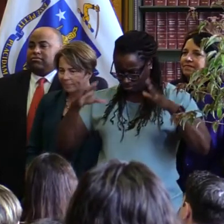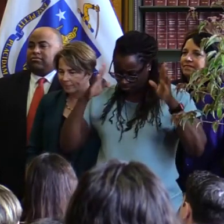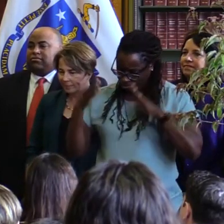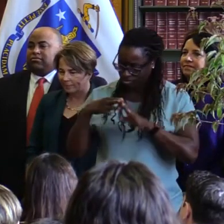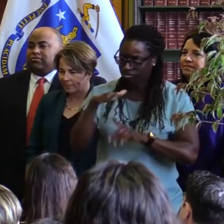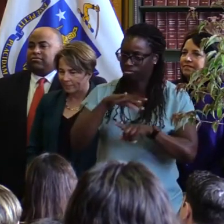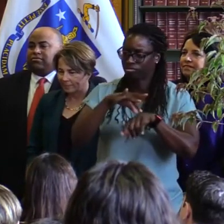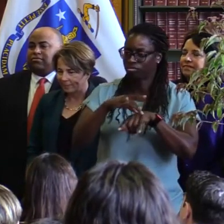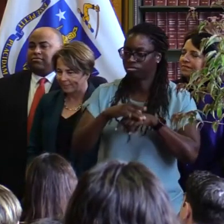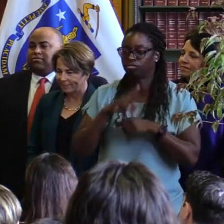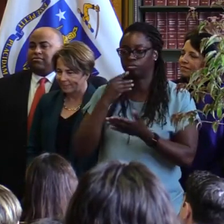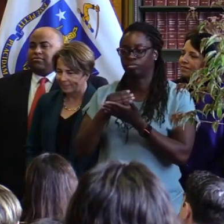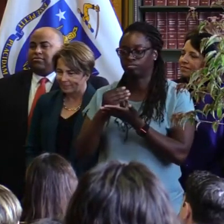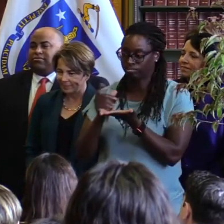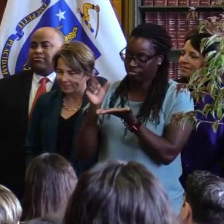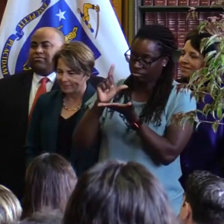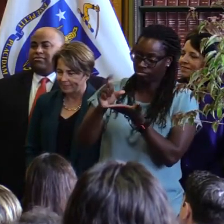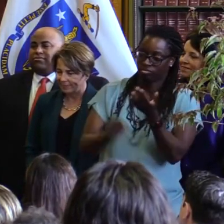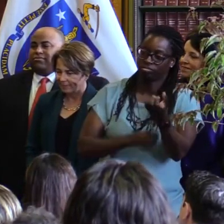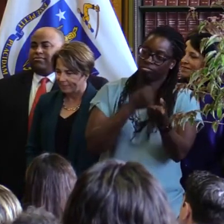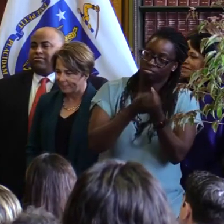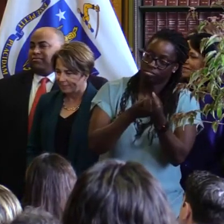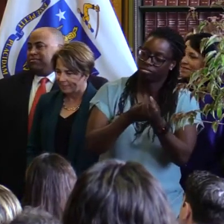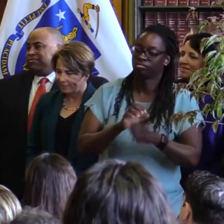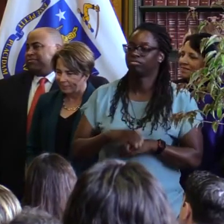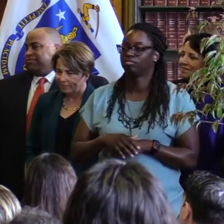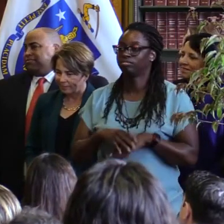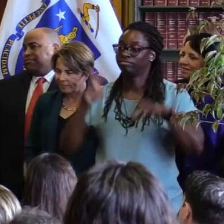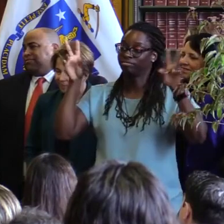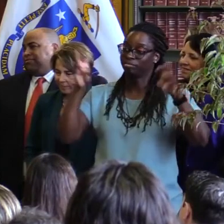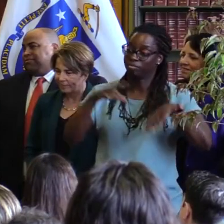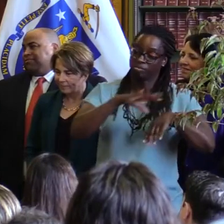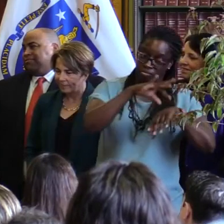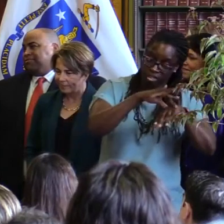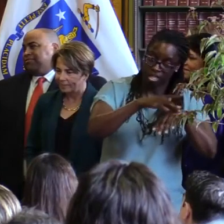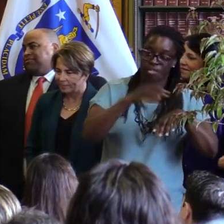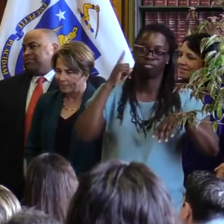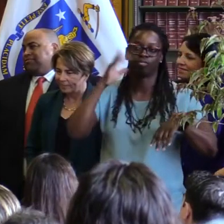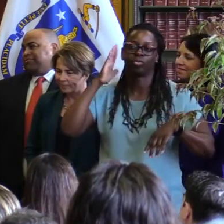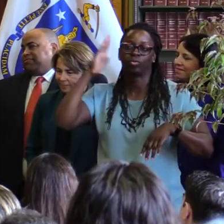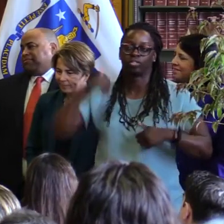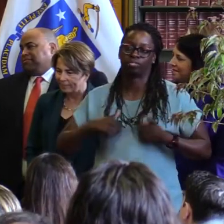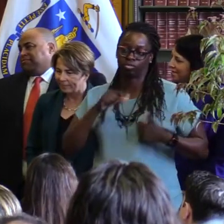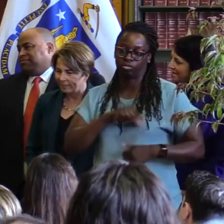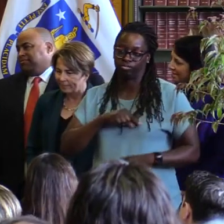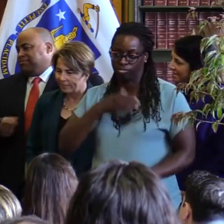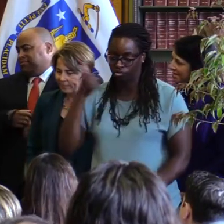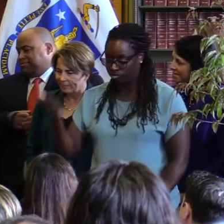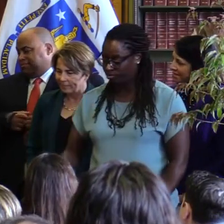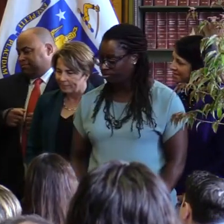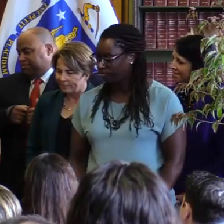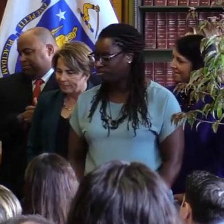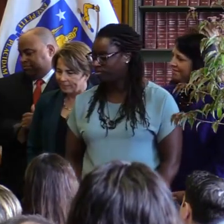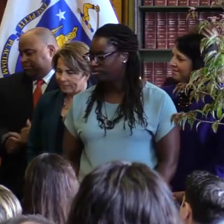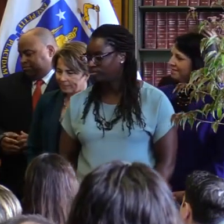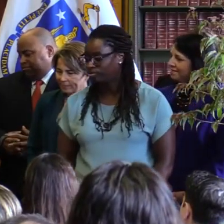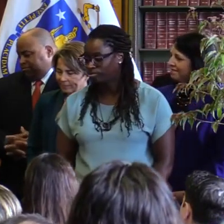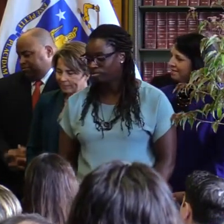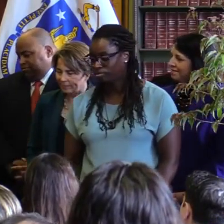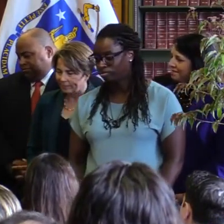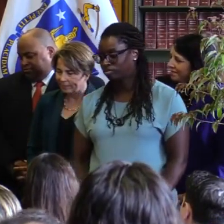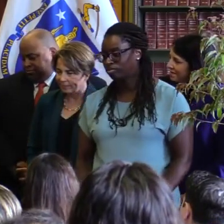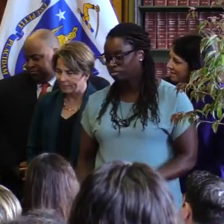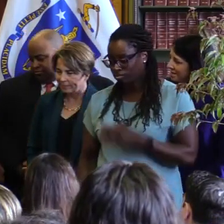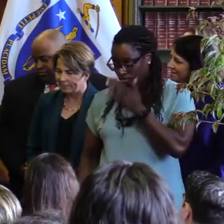future. Now I'd like to turn it over to a leader in climate finance whose advocacy has united the financial community and galvanized